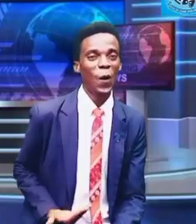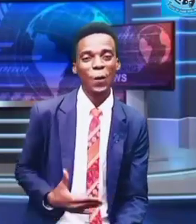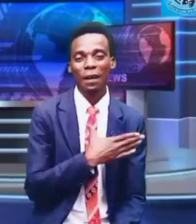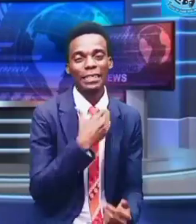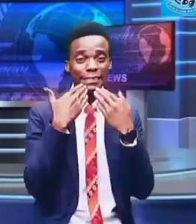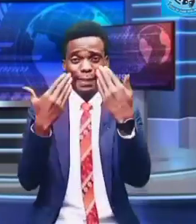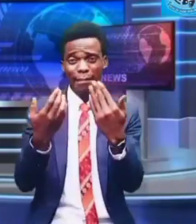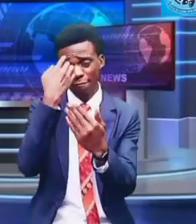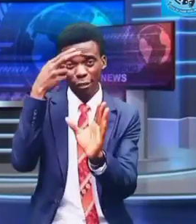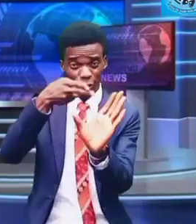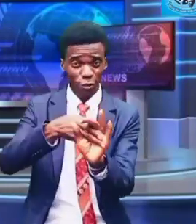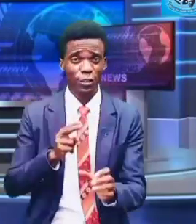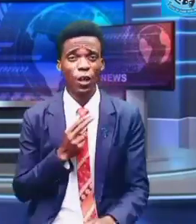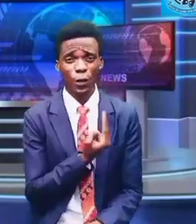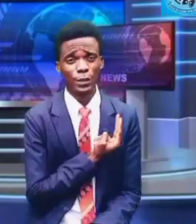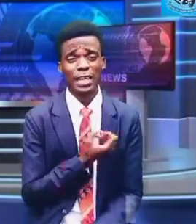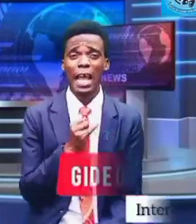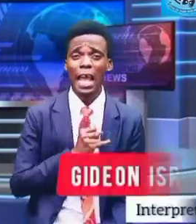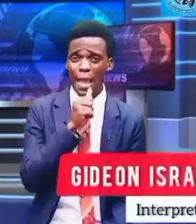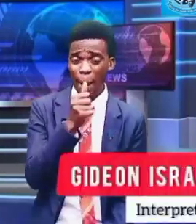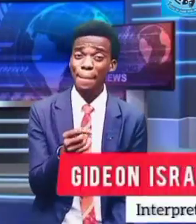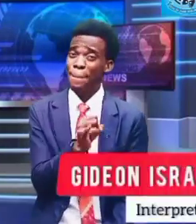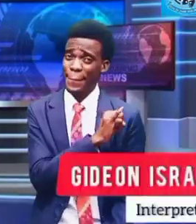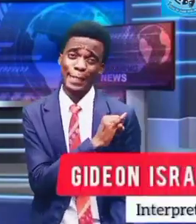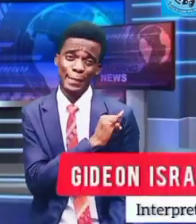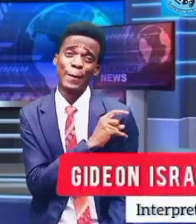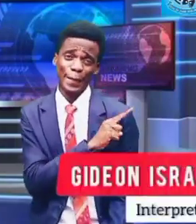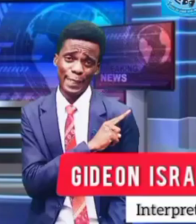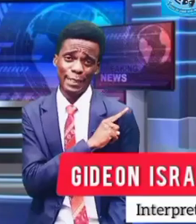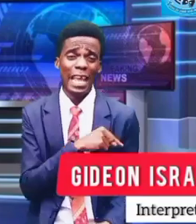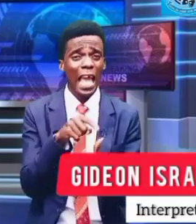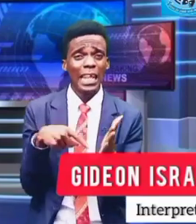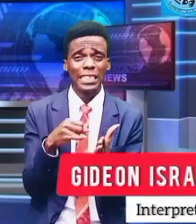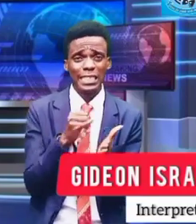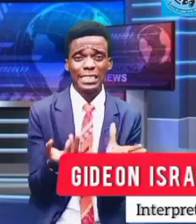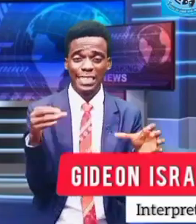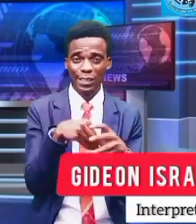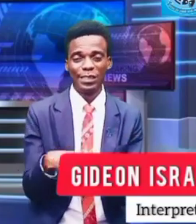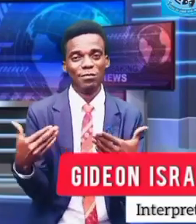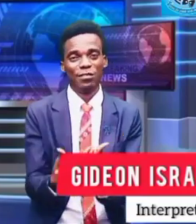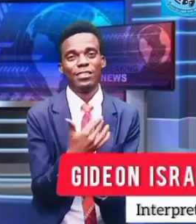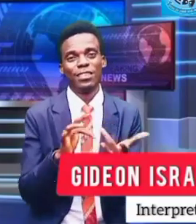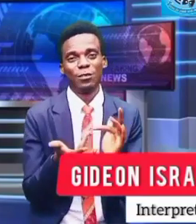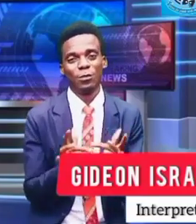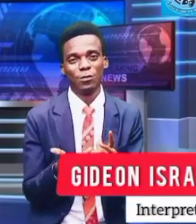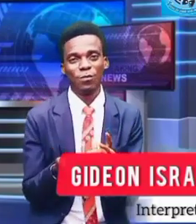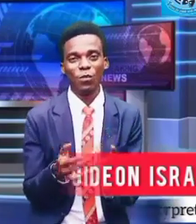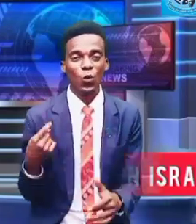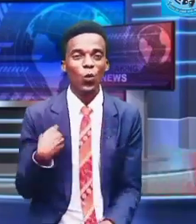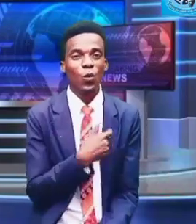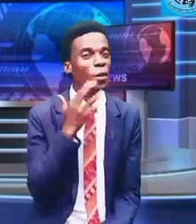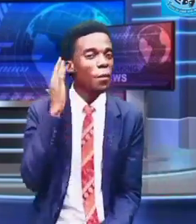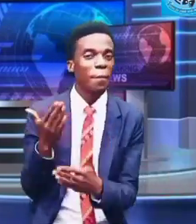Welcome and thank you for joining us. Hi, I'm Alatishe Victoria. This is the Inclusive News Network. We